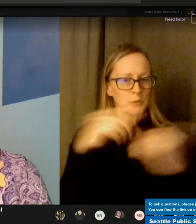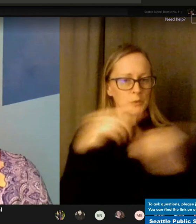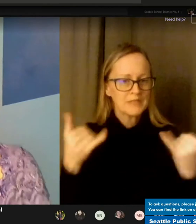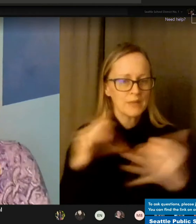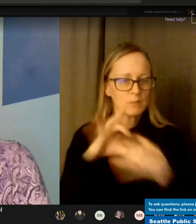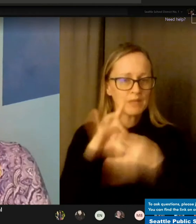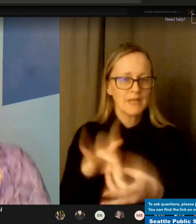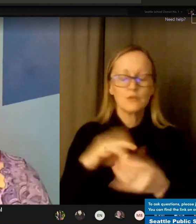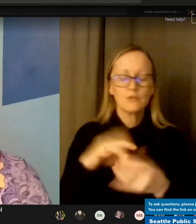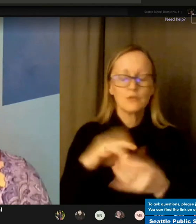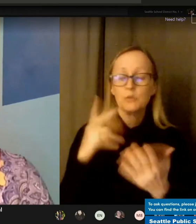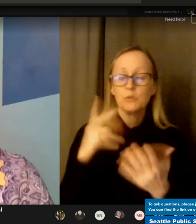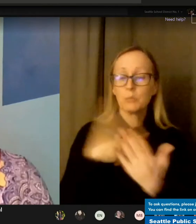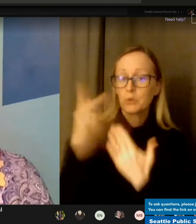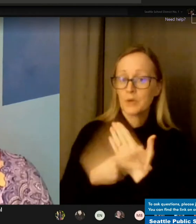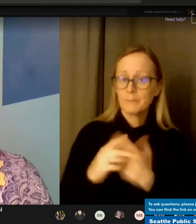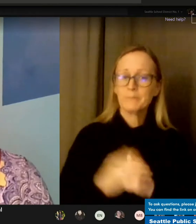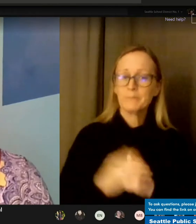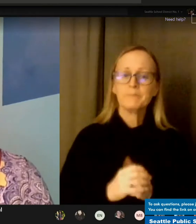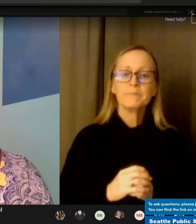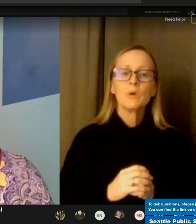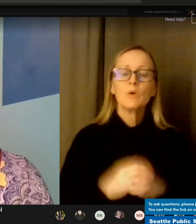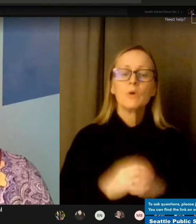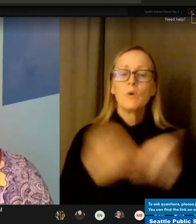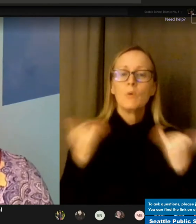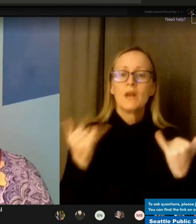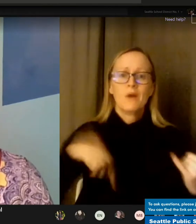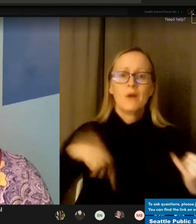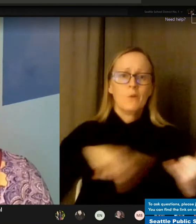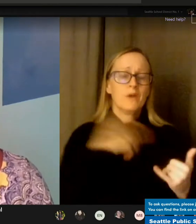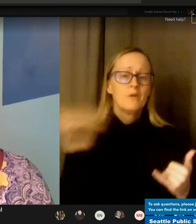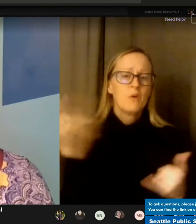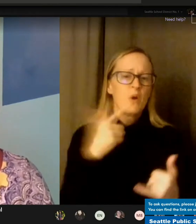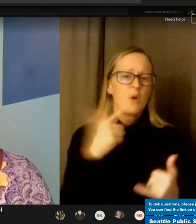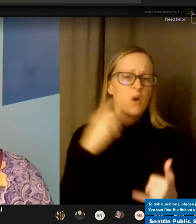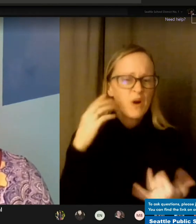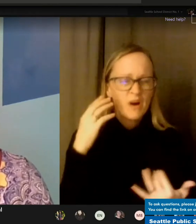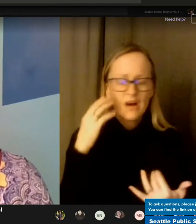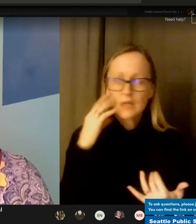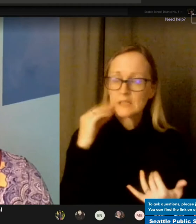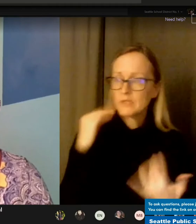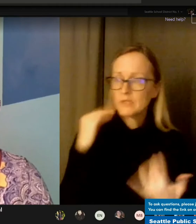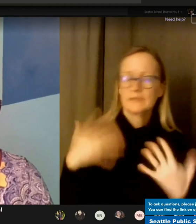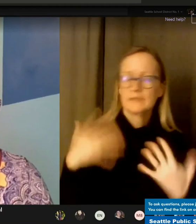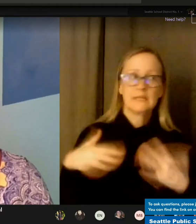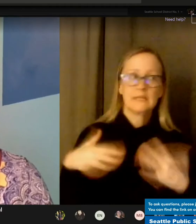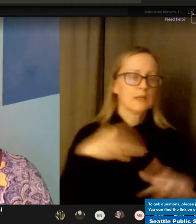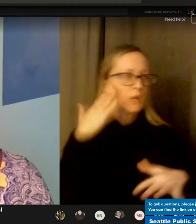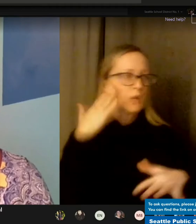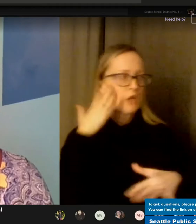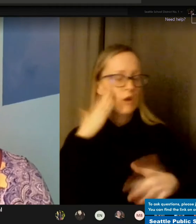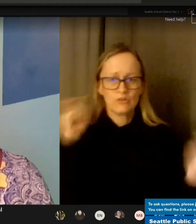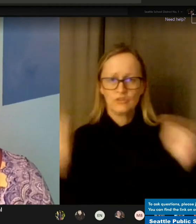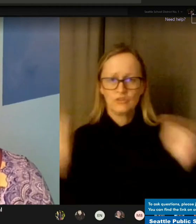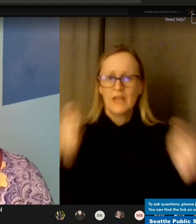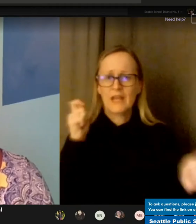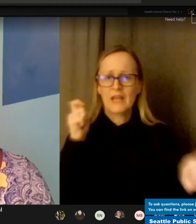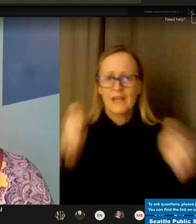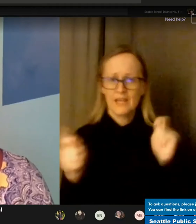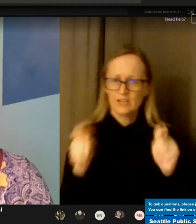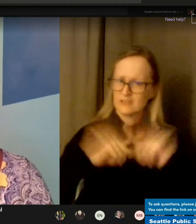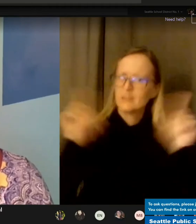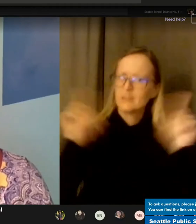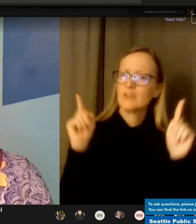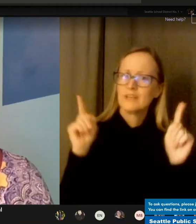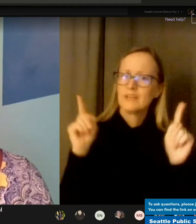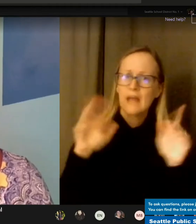during this time that we're all experiencing, we're all keenly aware of what has changed and that it's now different. How we navigate